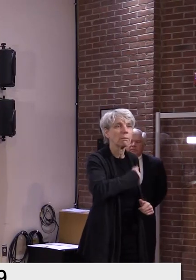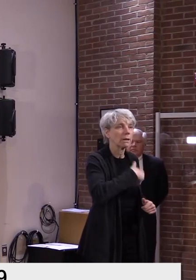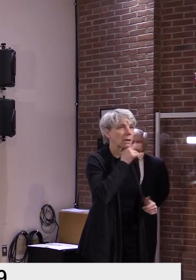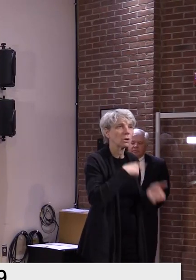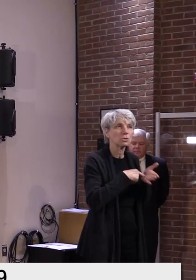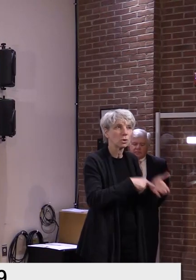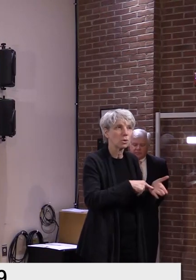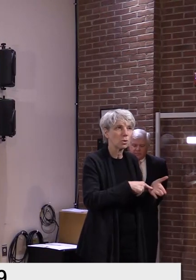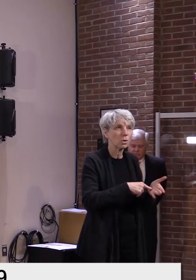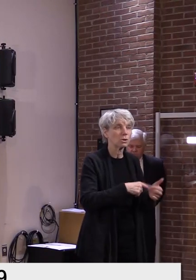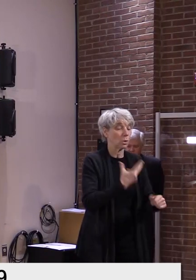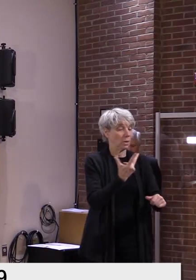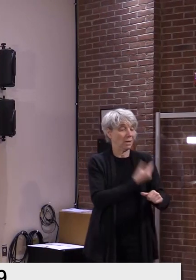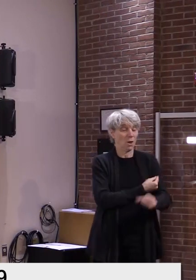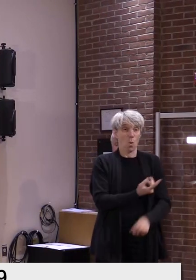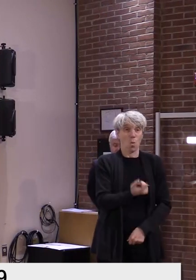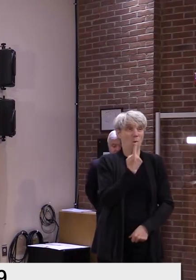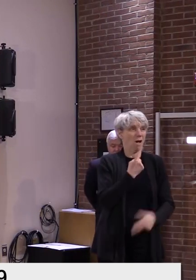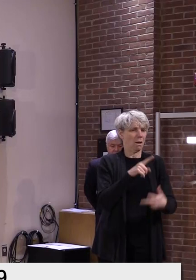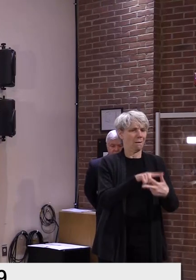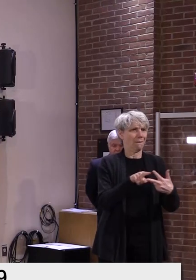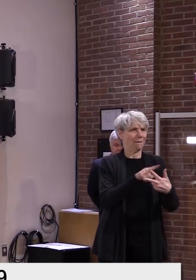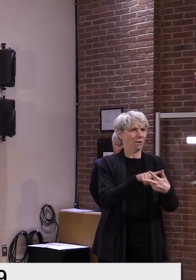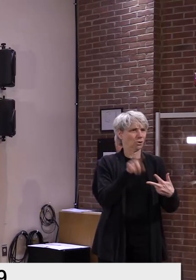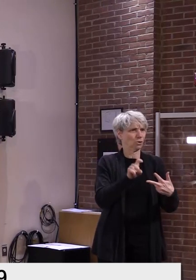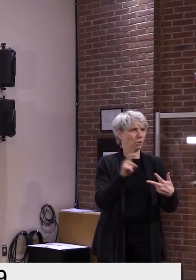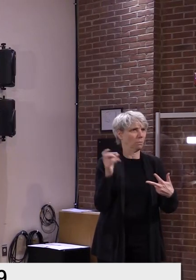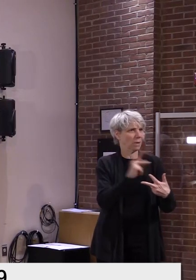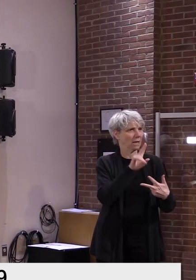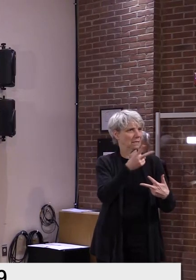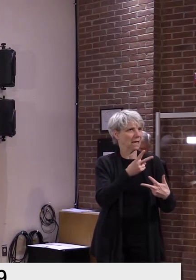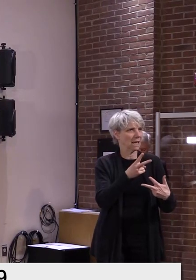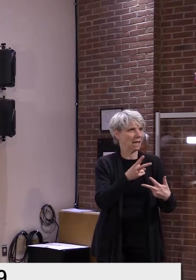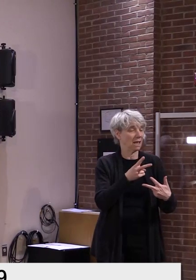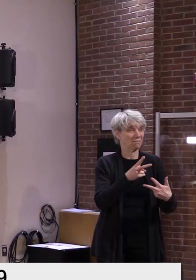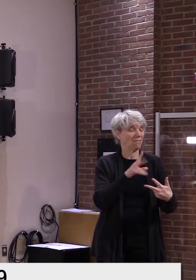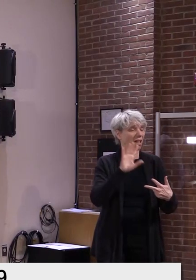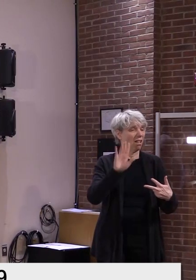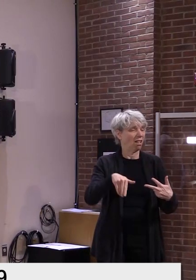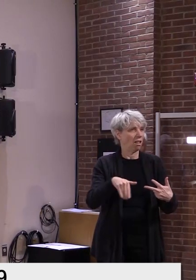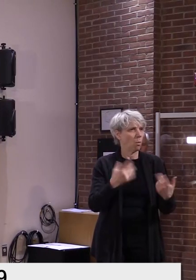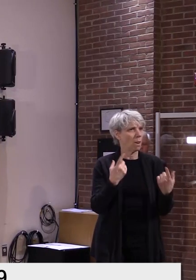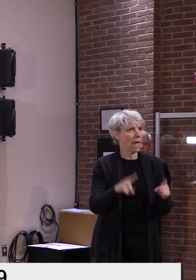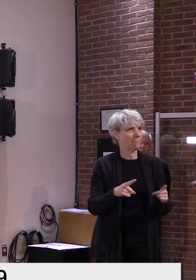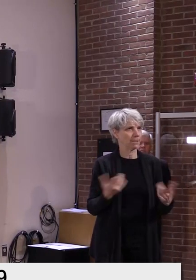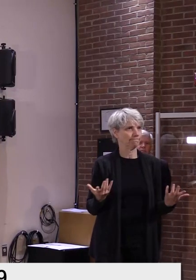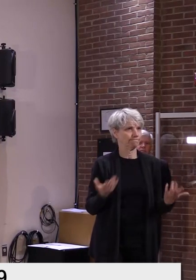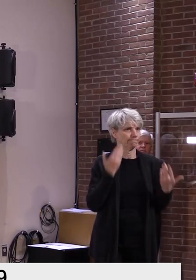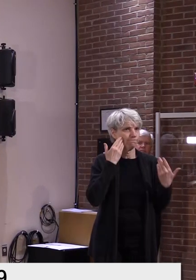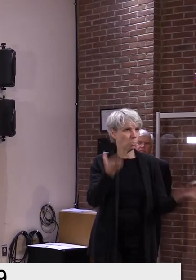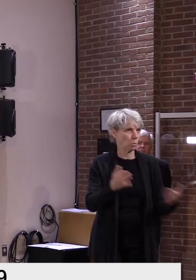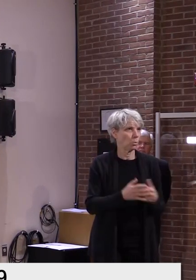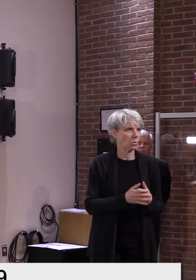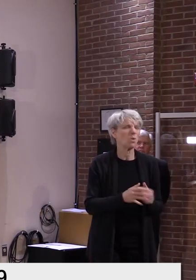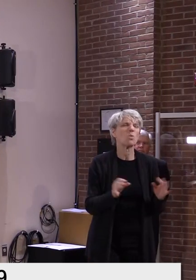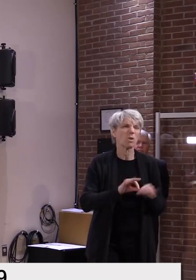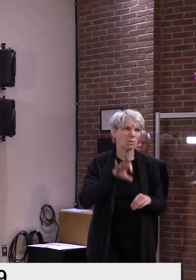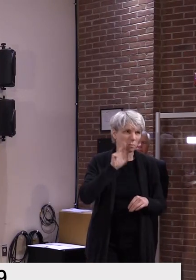will protect you. I'm often asked about the need for and the timing of what are